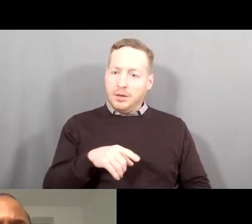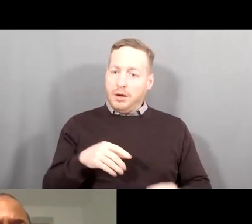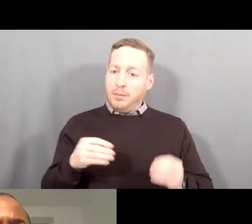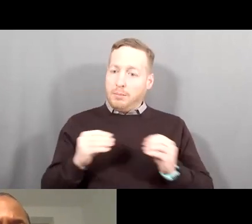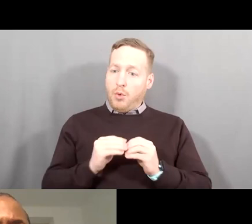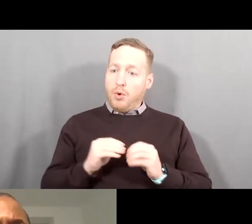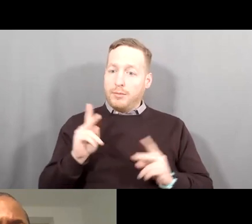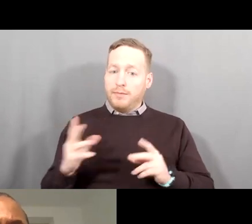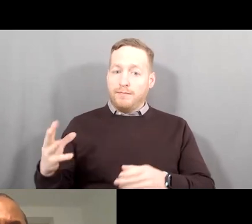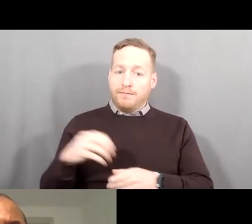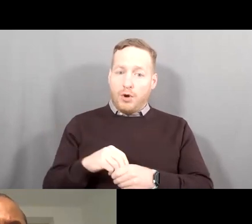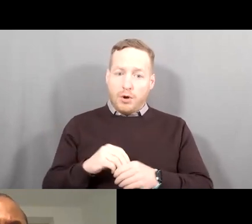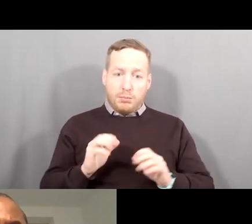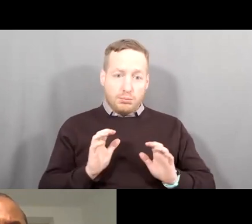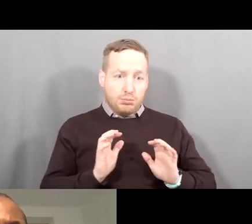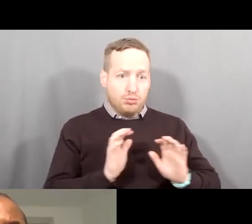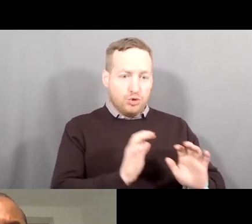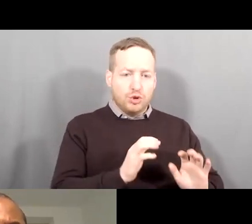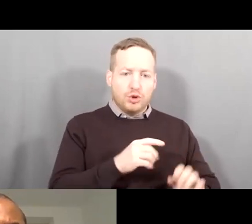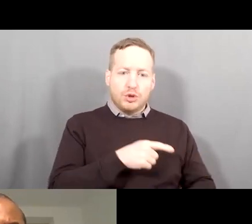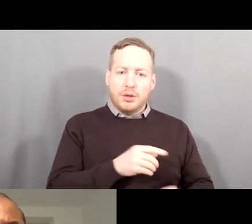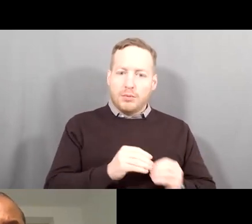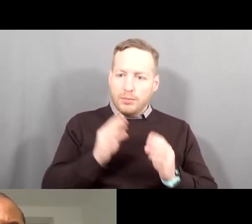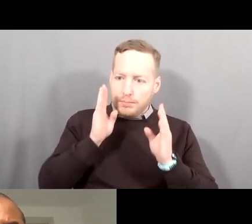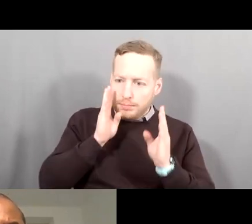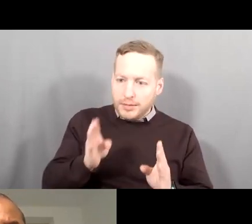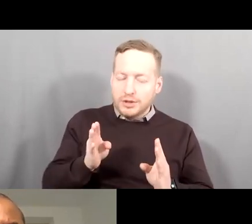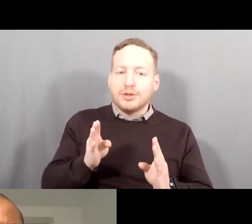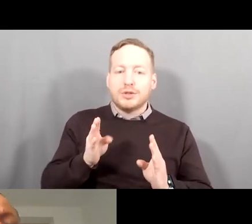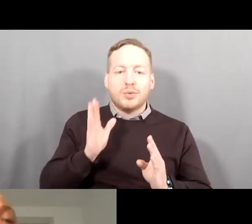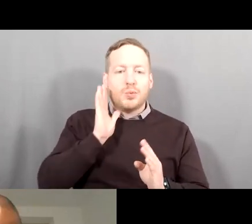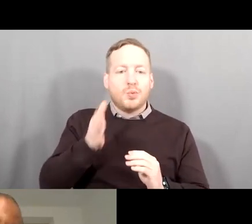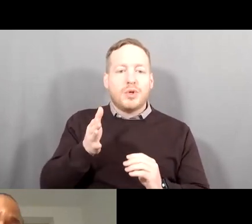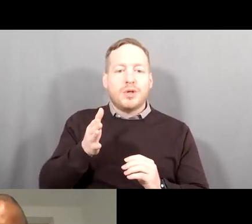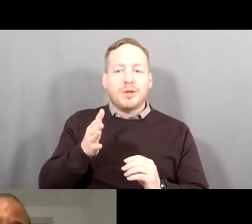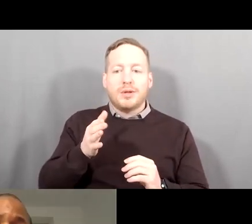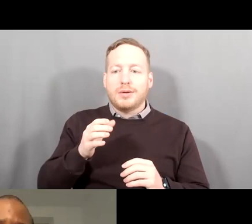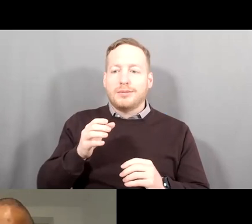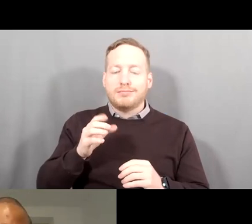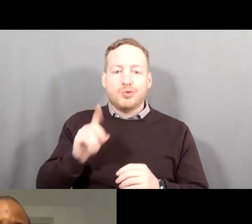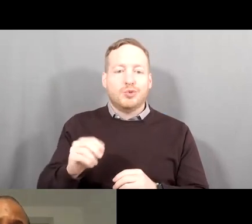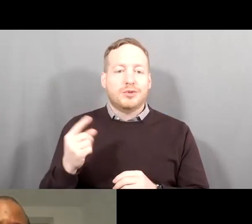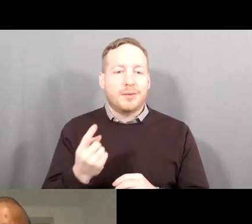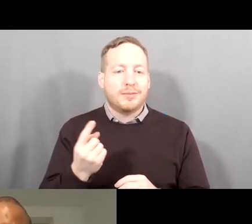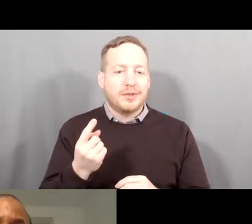people. I think something similar to that idea. The more people we get involved, the more push and the more